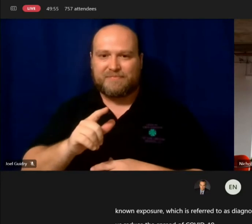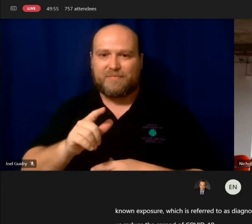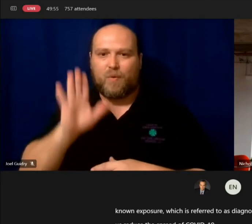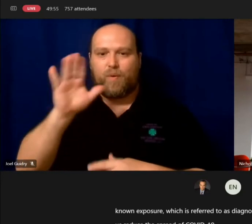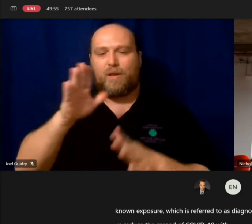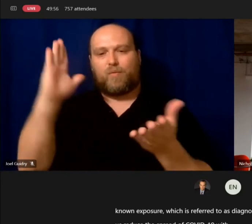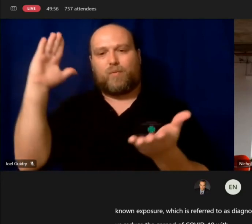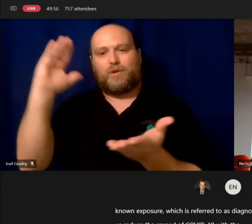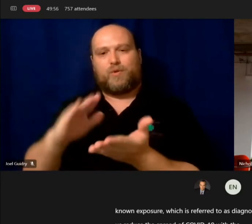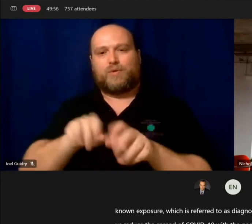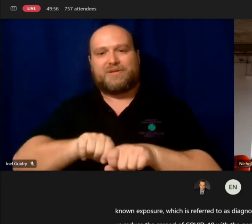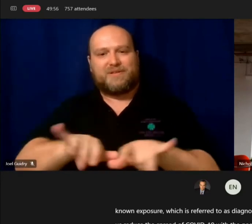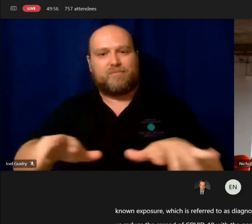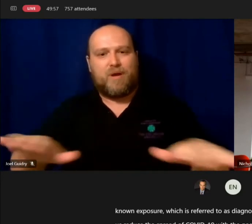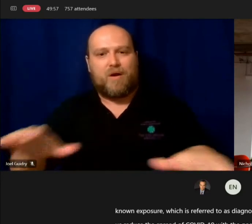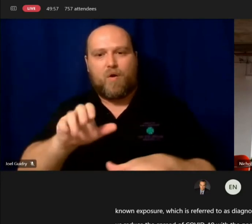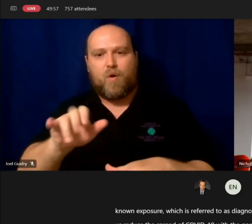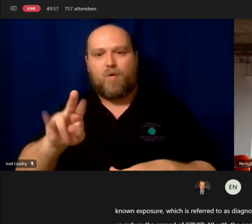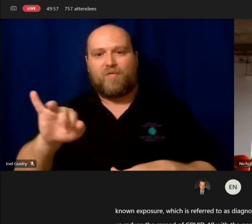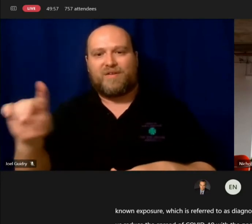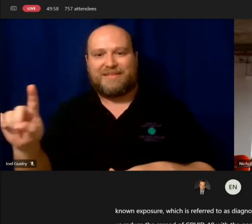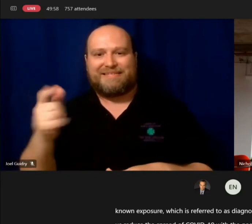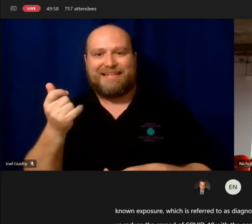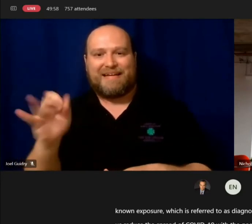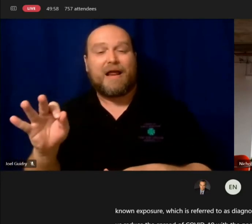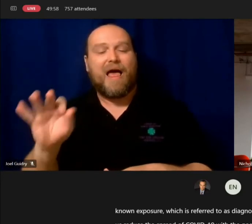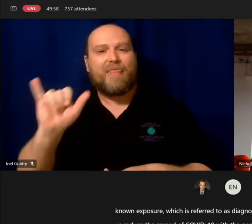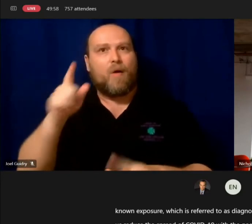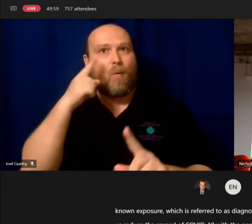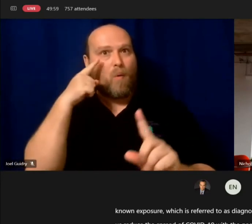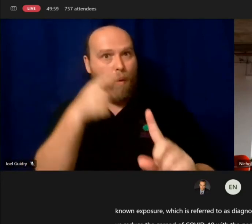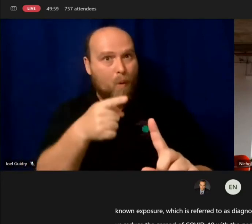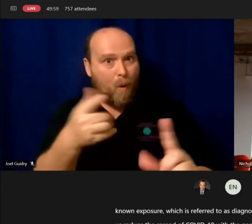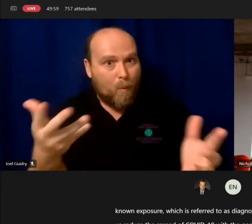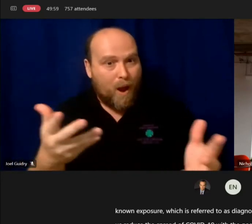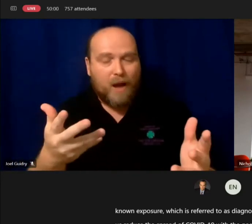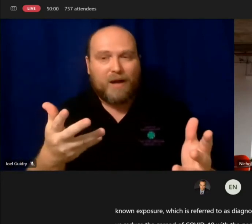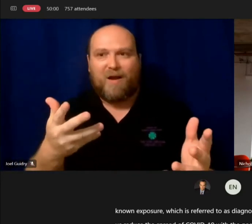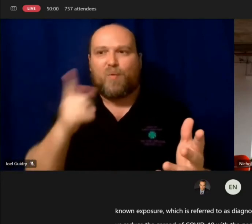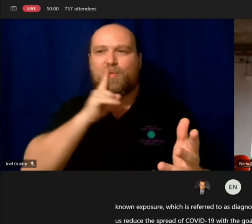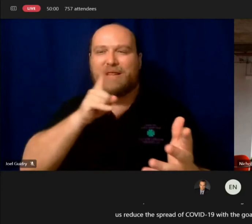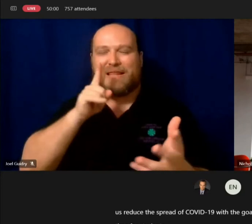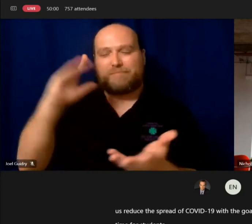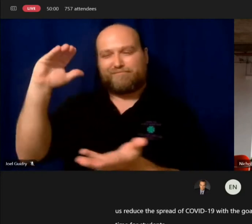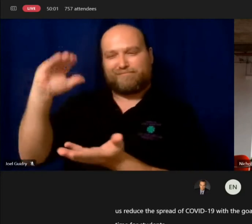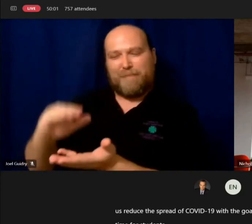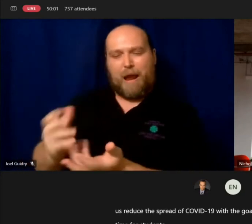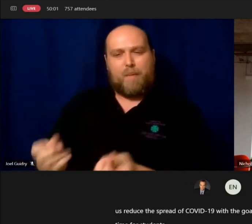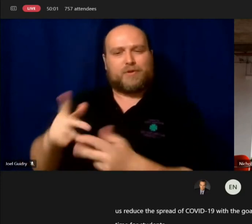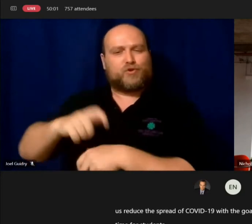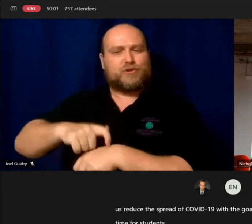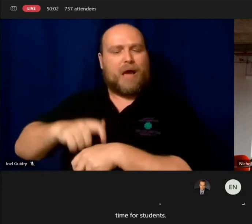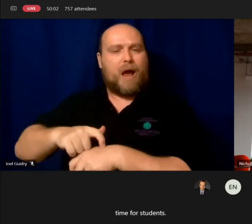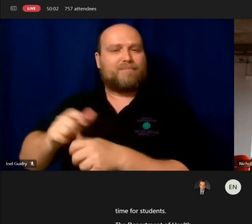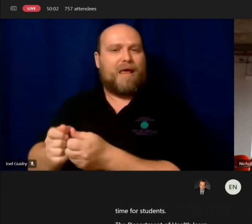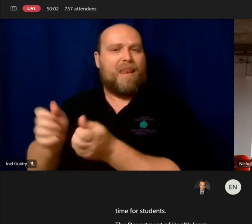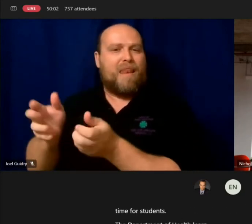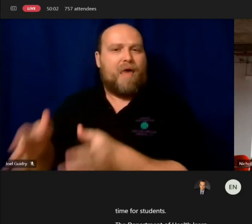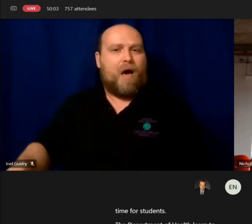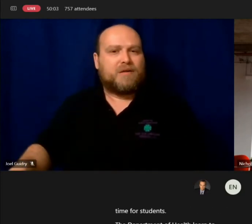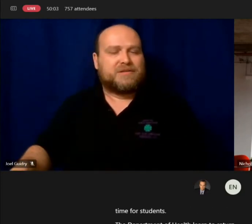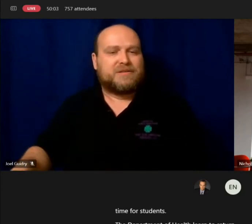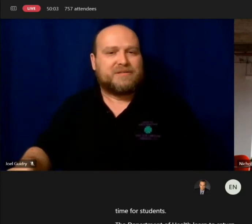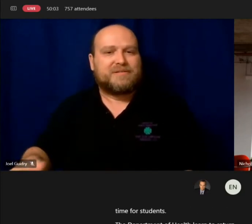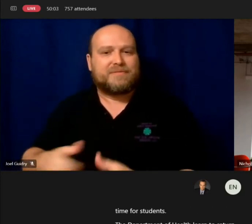reducing any lost instructional time for students. The Department of Health Learn to Return testing program follows